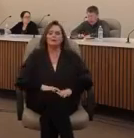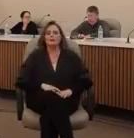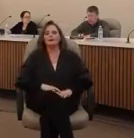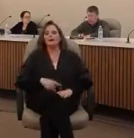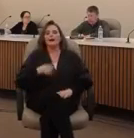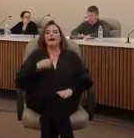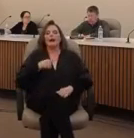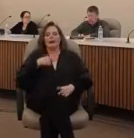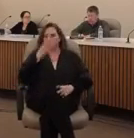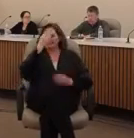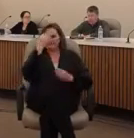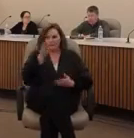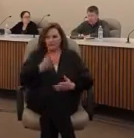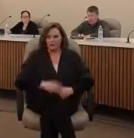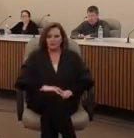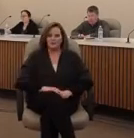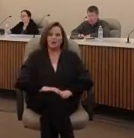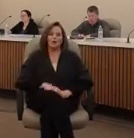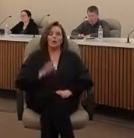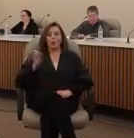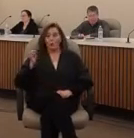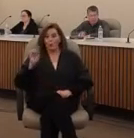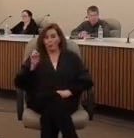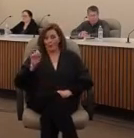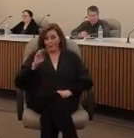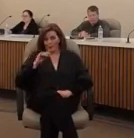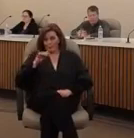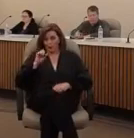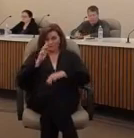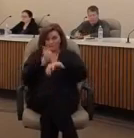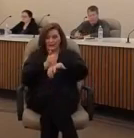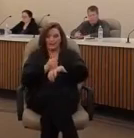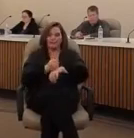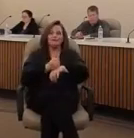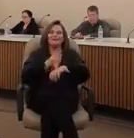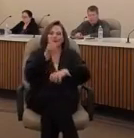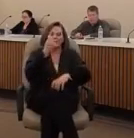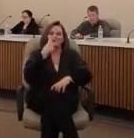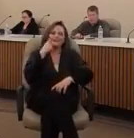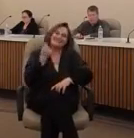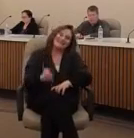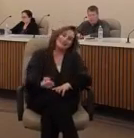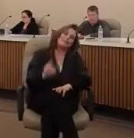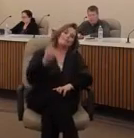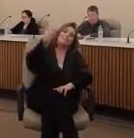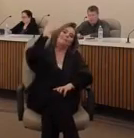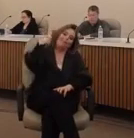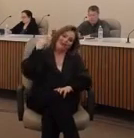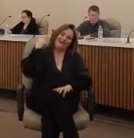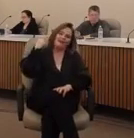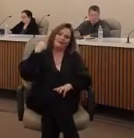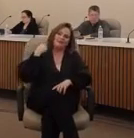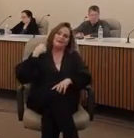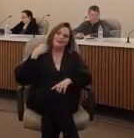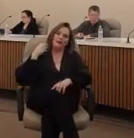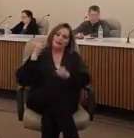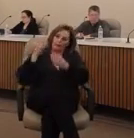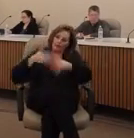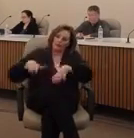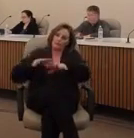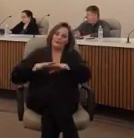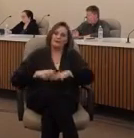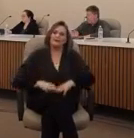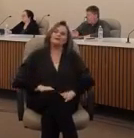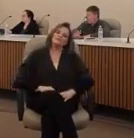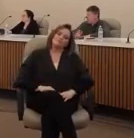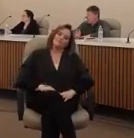So I will say that where these are going to be located, they're at the back of the property near this is just addressing a